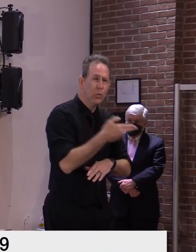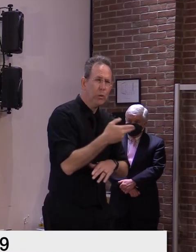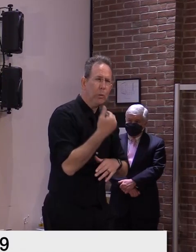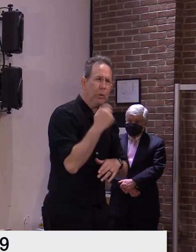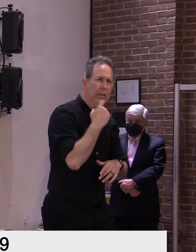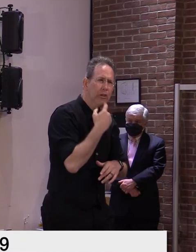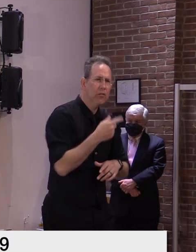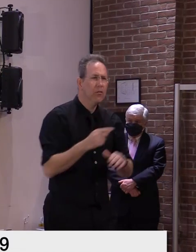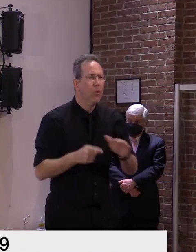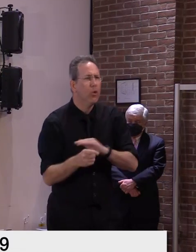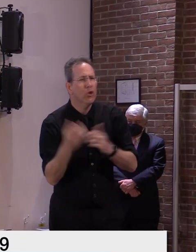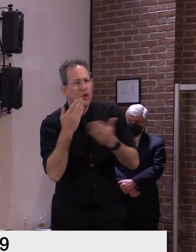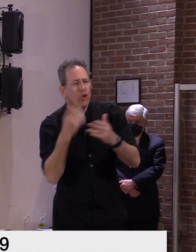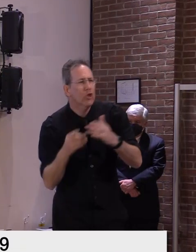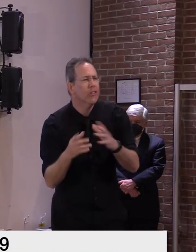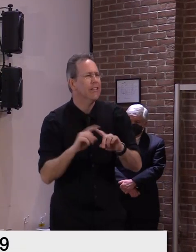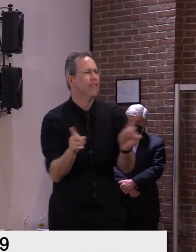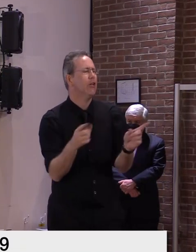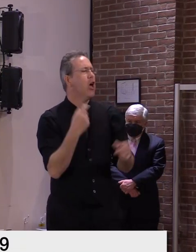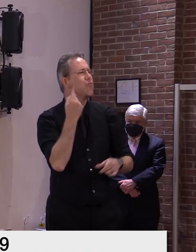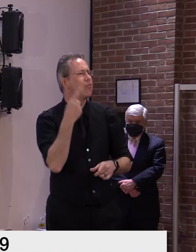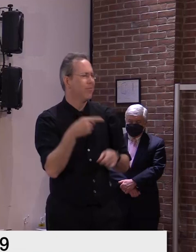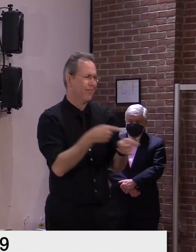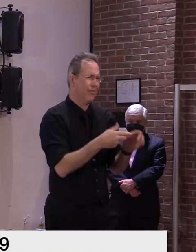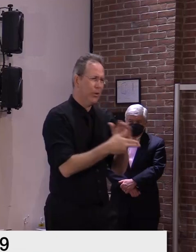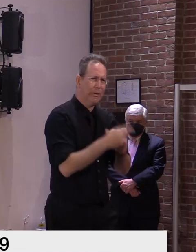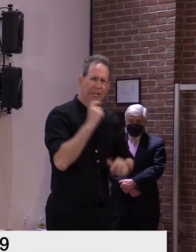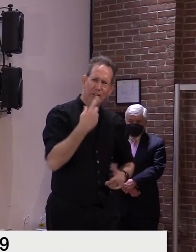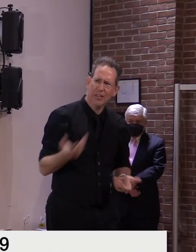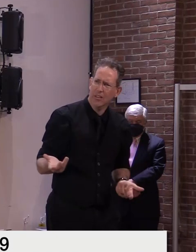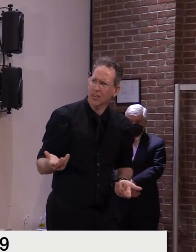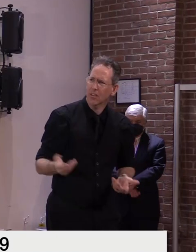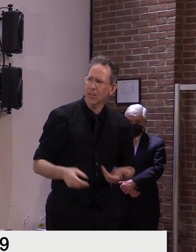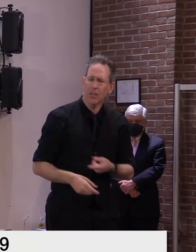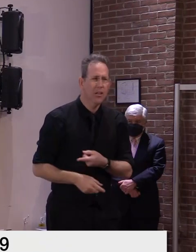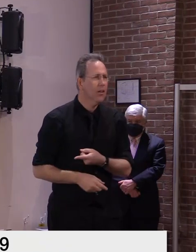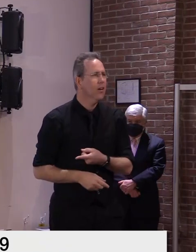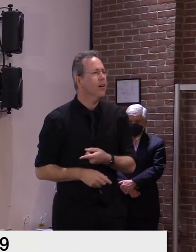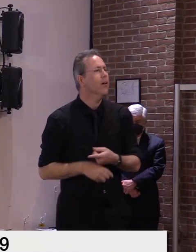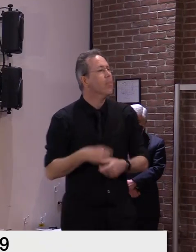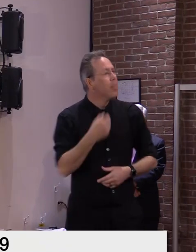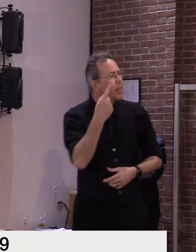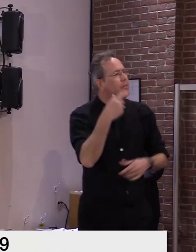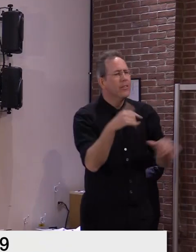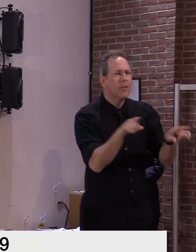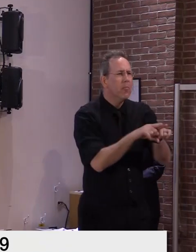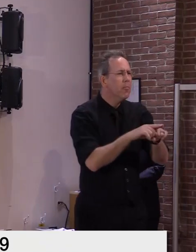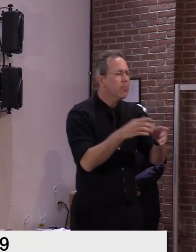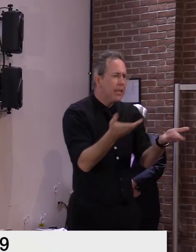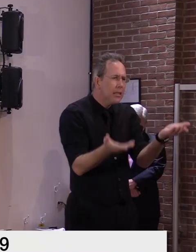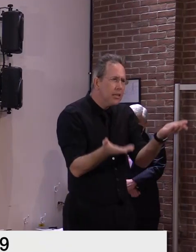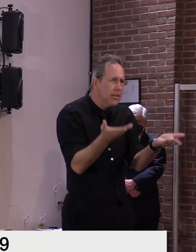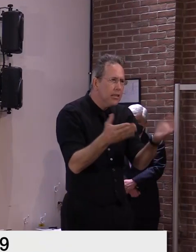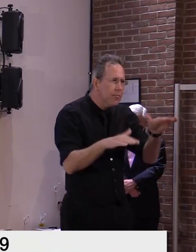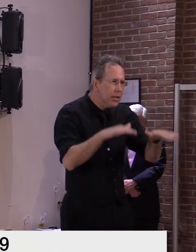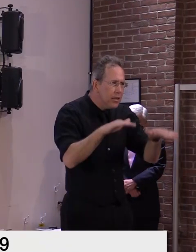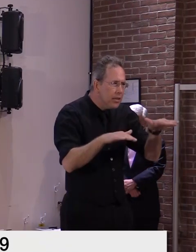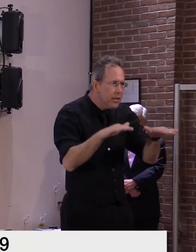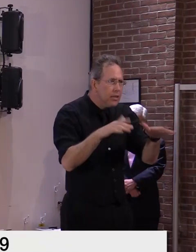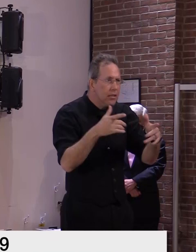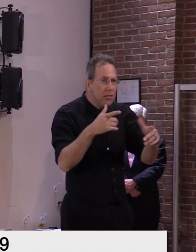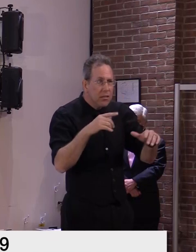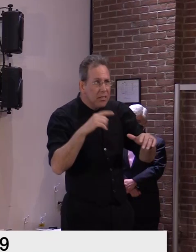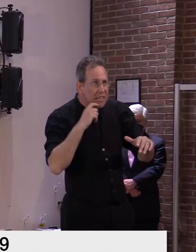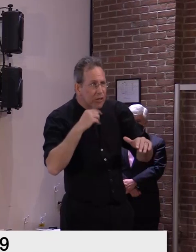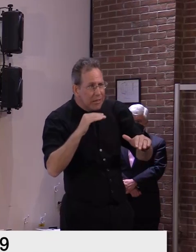that's the balancing point. And that's something I think there was a provision in the legislation that talked about serious crimes, and I think